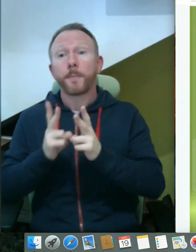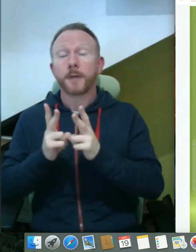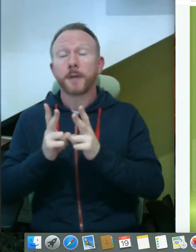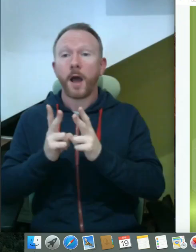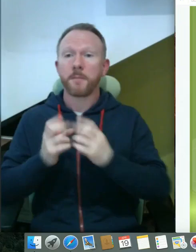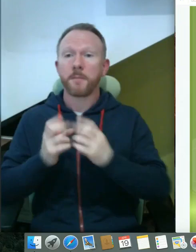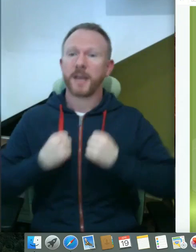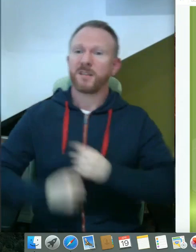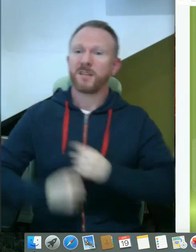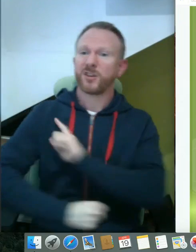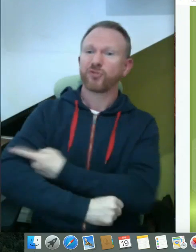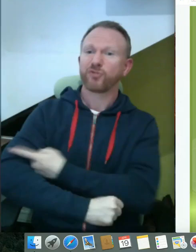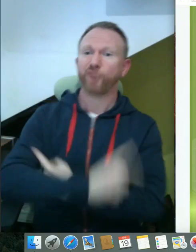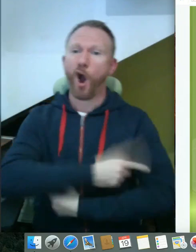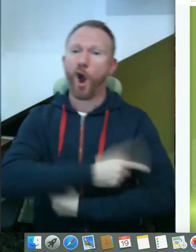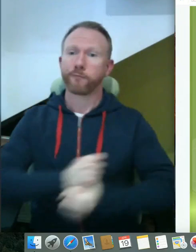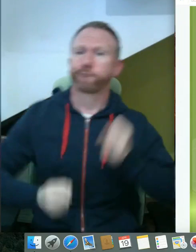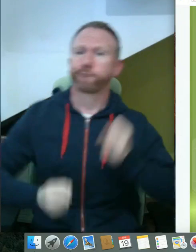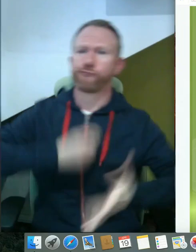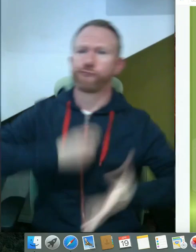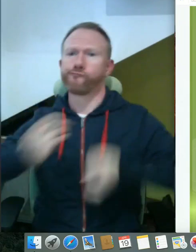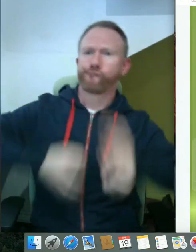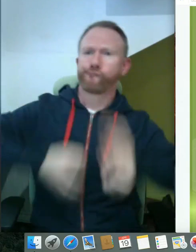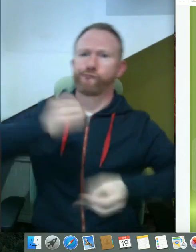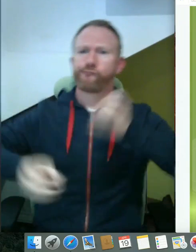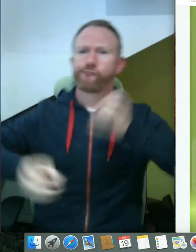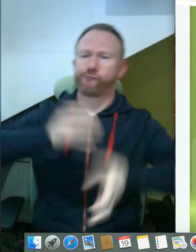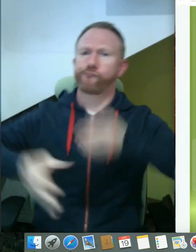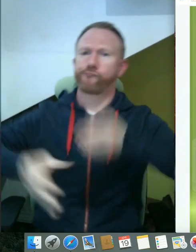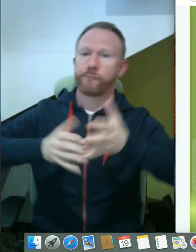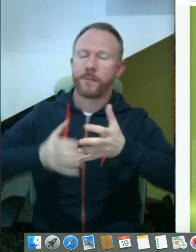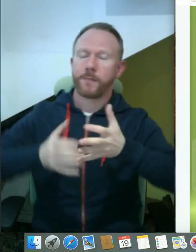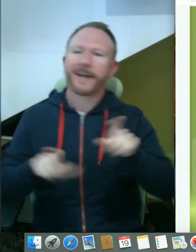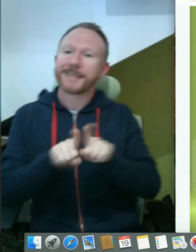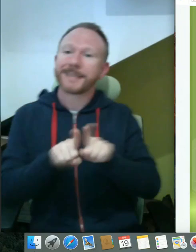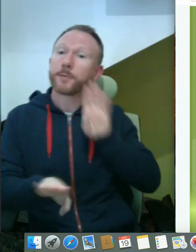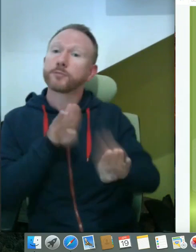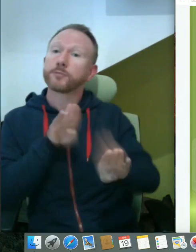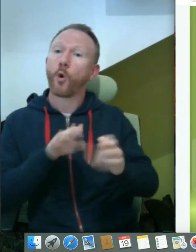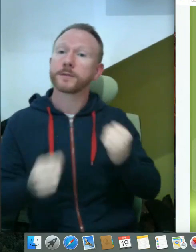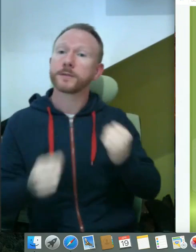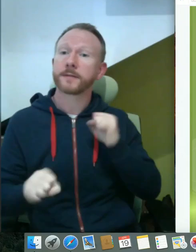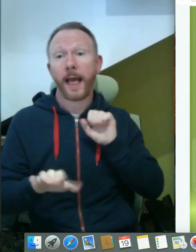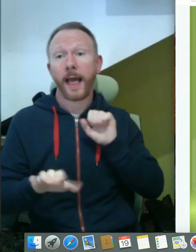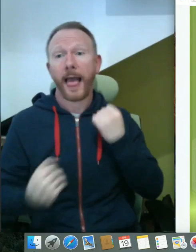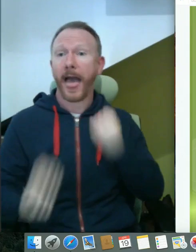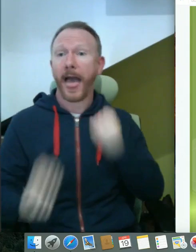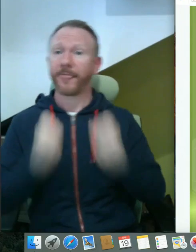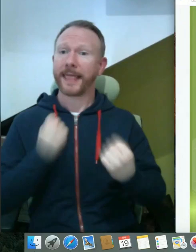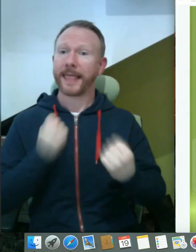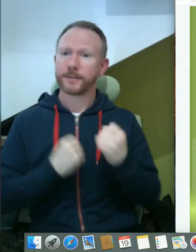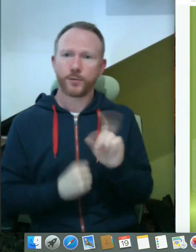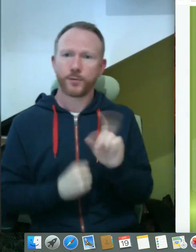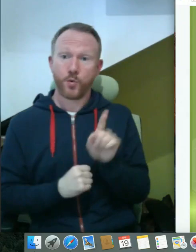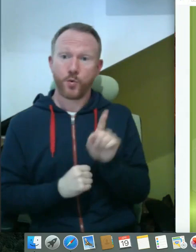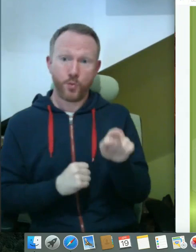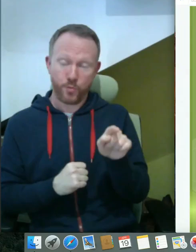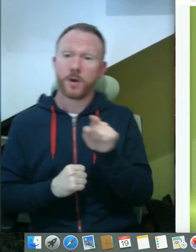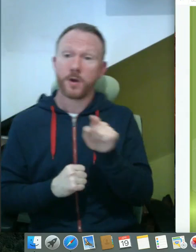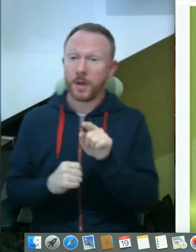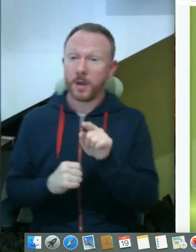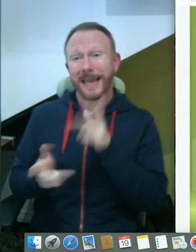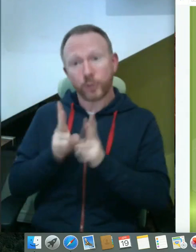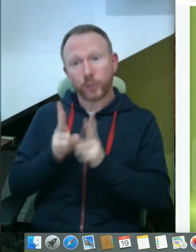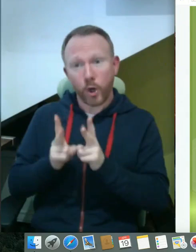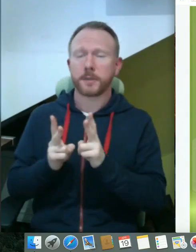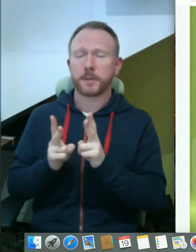muscles become strained after sustained exertion. It is mental fatigue, resulting from complex mental